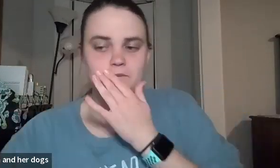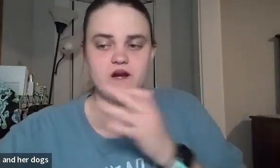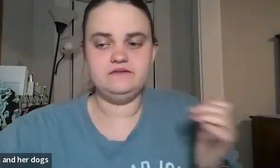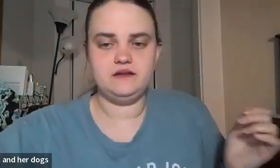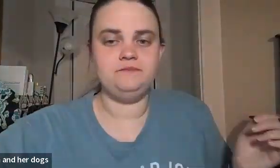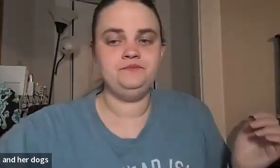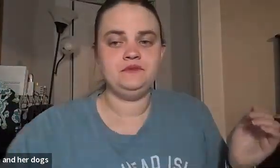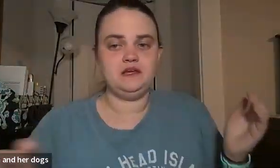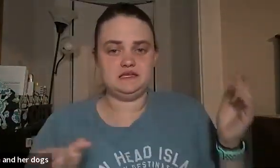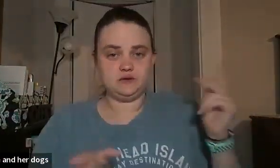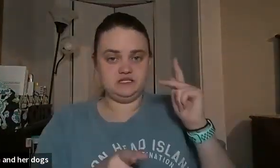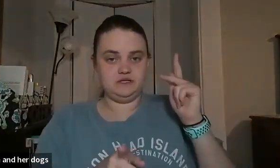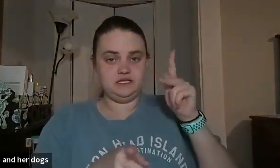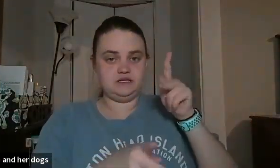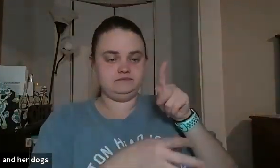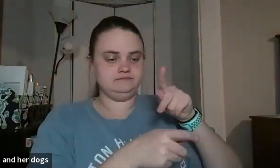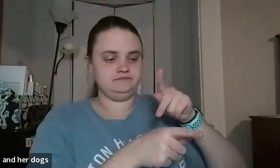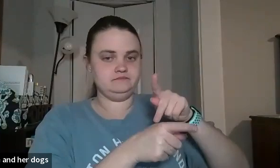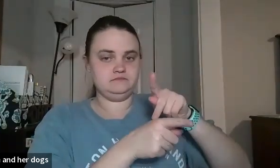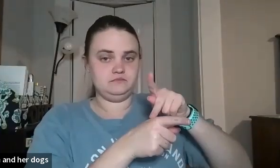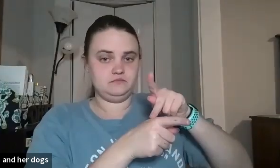One of them is going to be